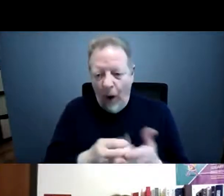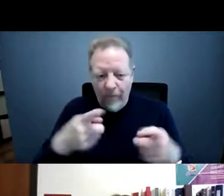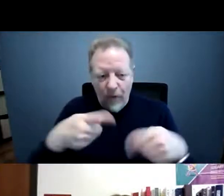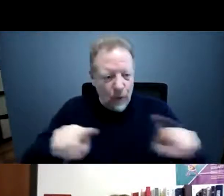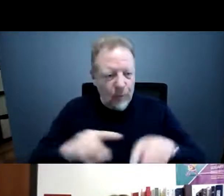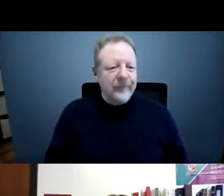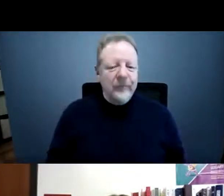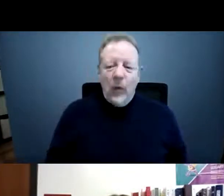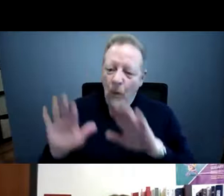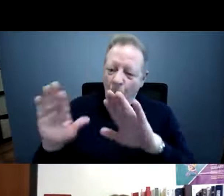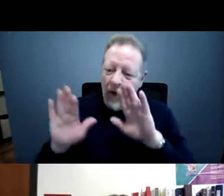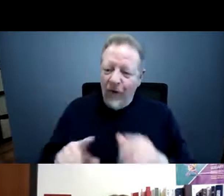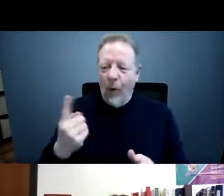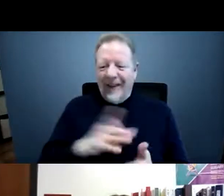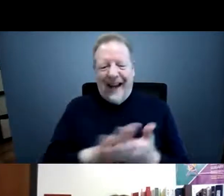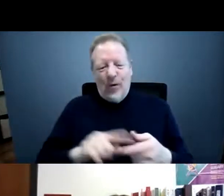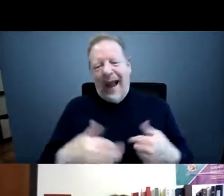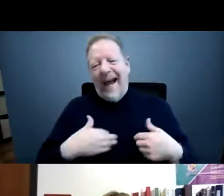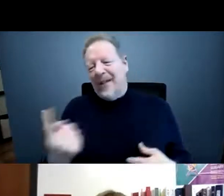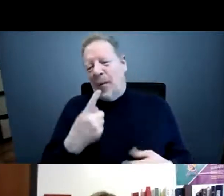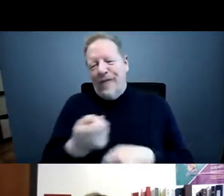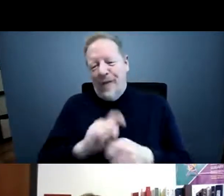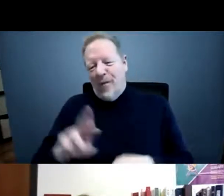Wonderful. Always good to have somebody from the School for the Deaf.